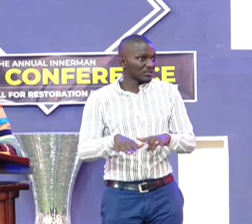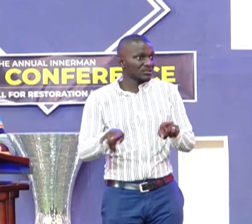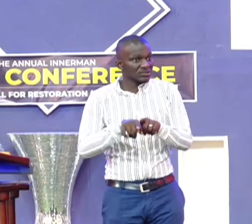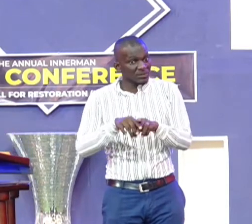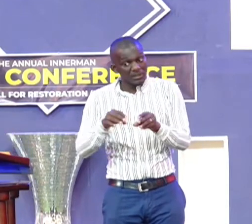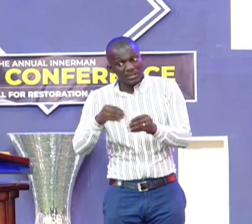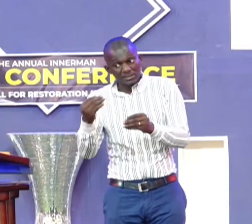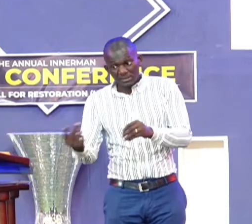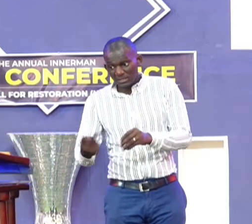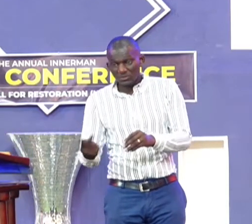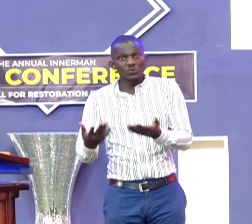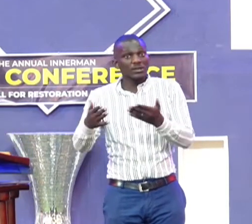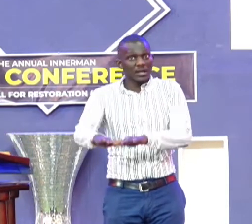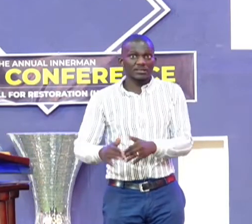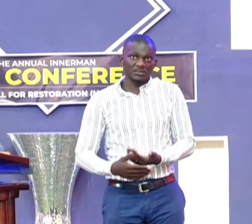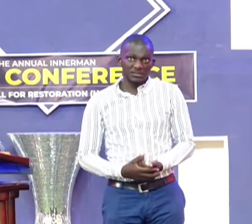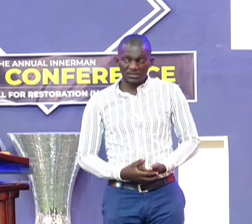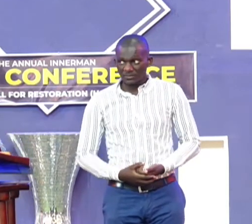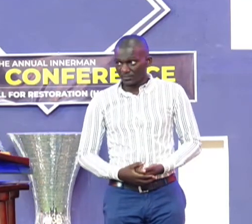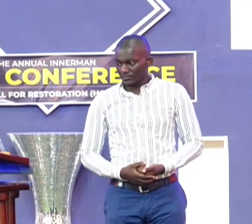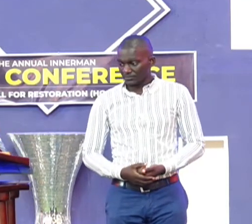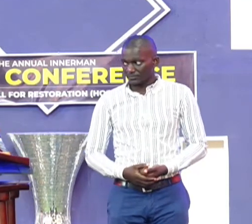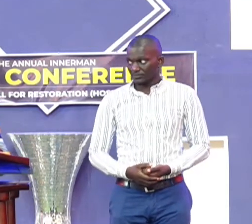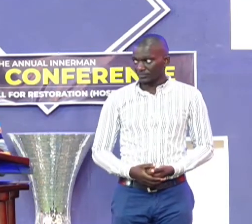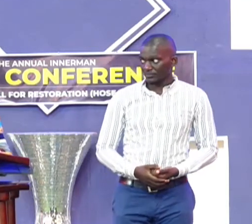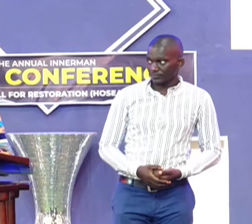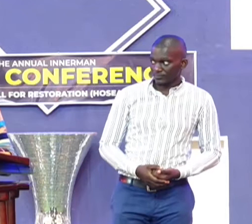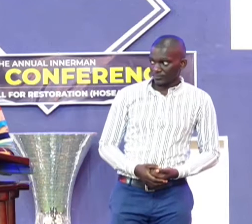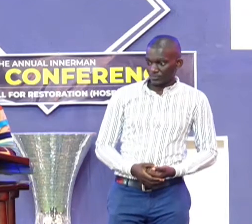he lost his life. And his sons lost their lives as well.